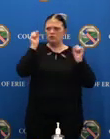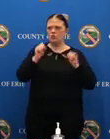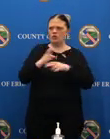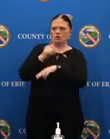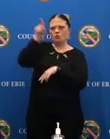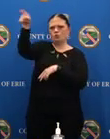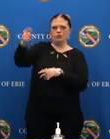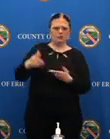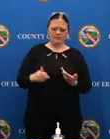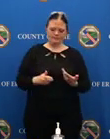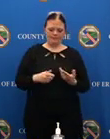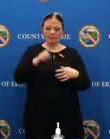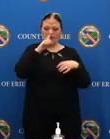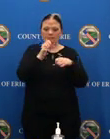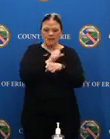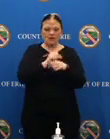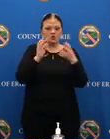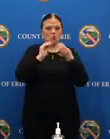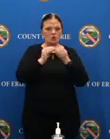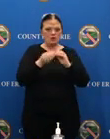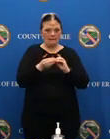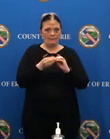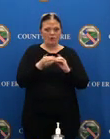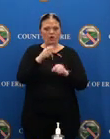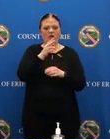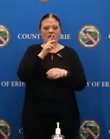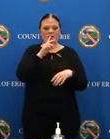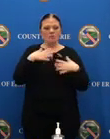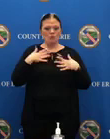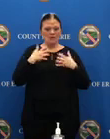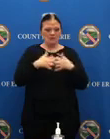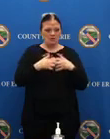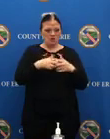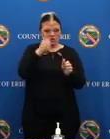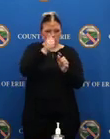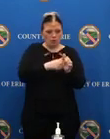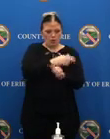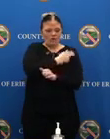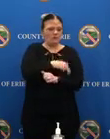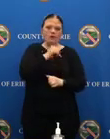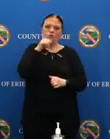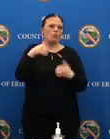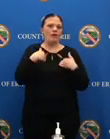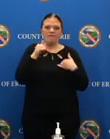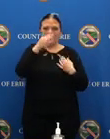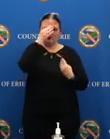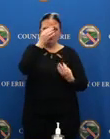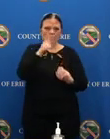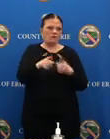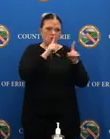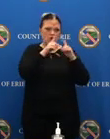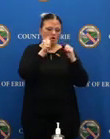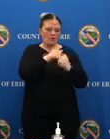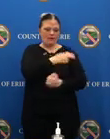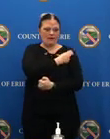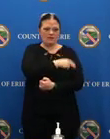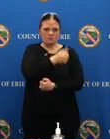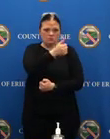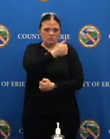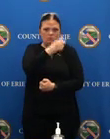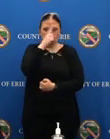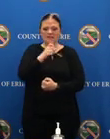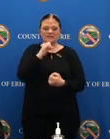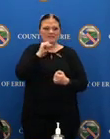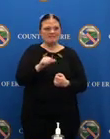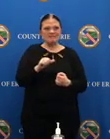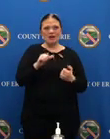elsewhere. The actual number of ventilators per hospital and so forth, I don't have that data. We'd have to talk to the hospital units because it is